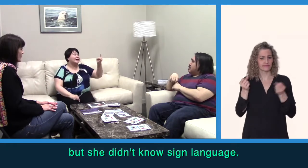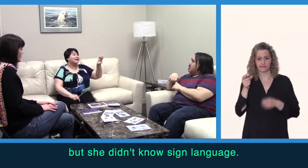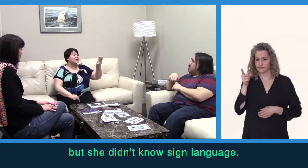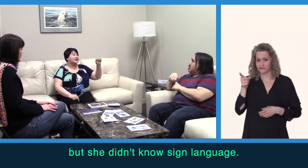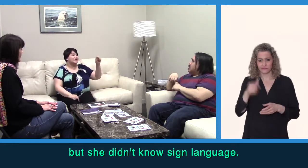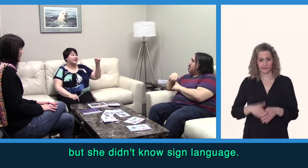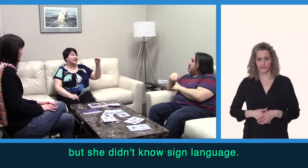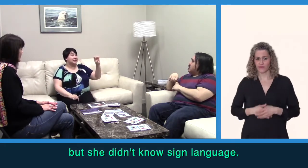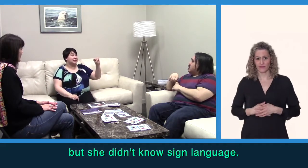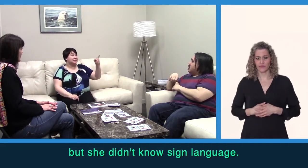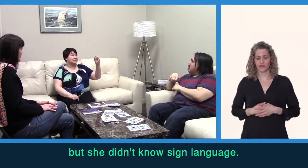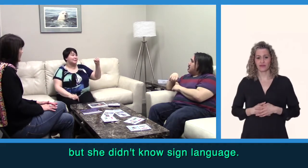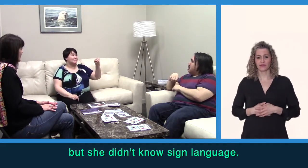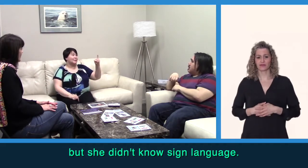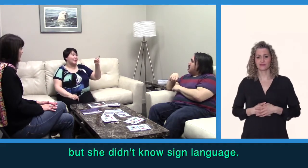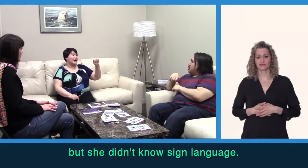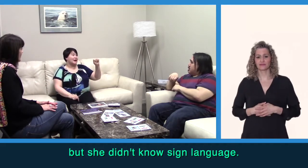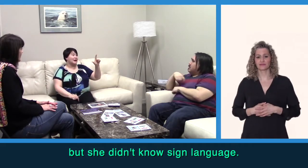language.